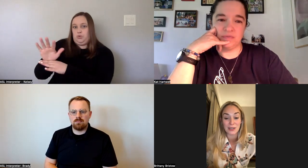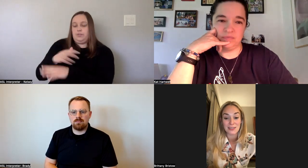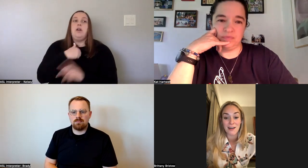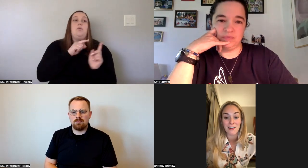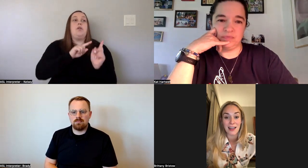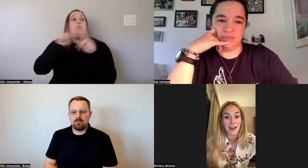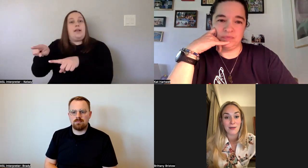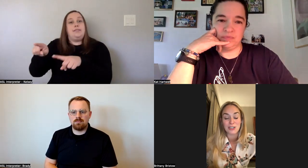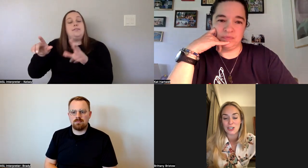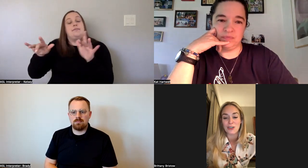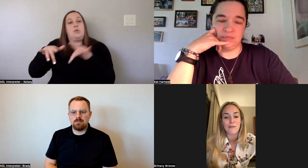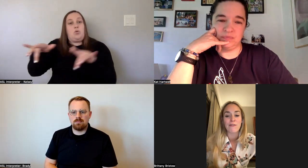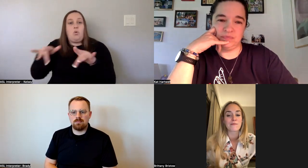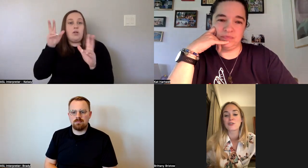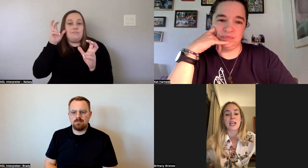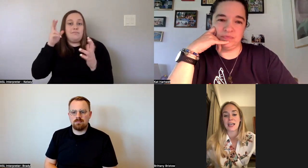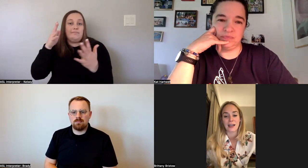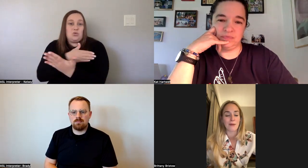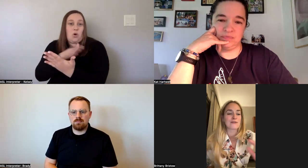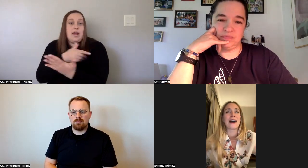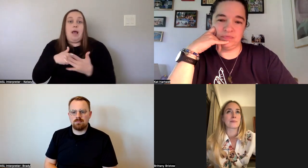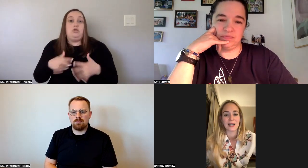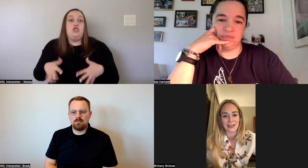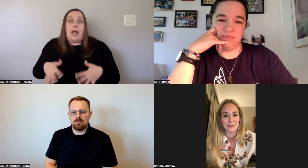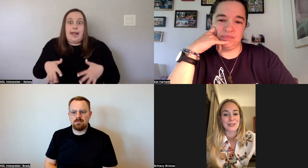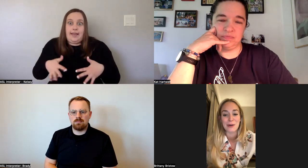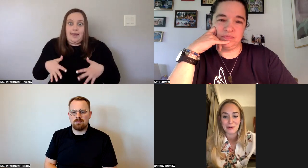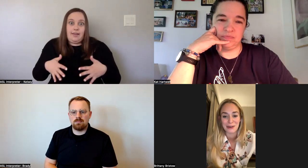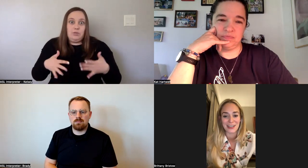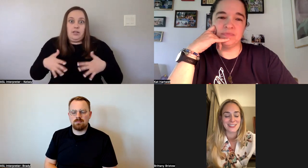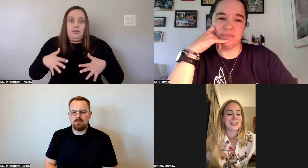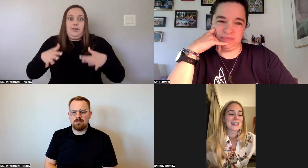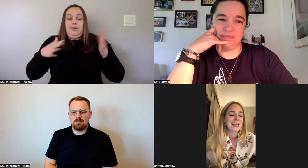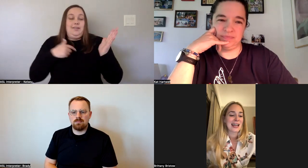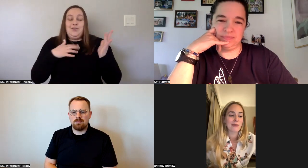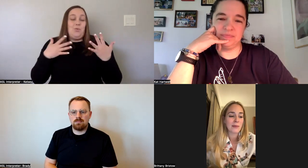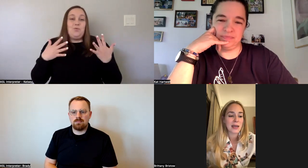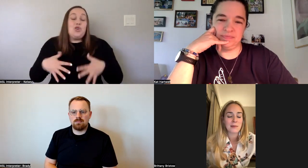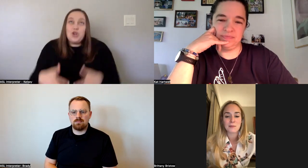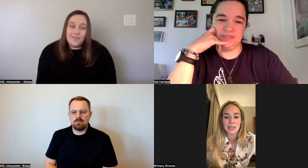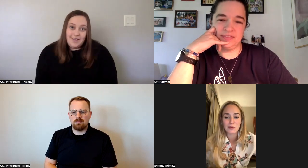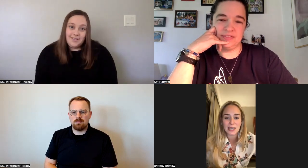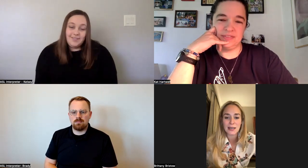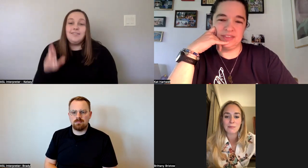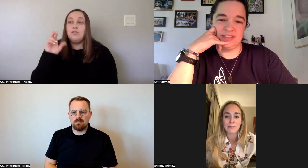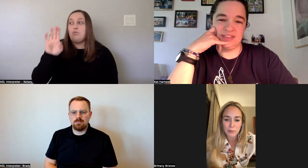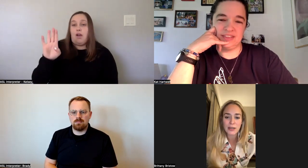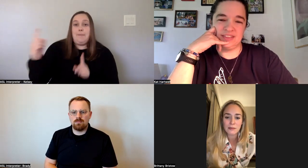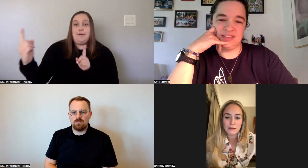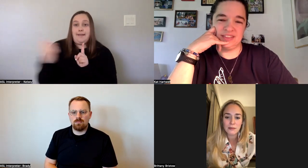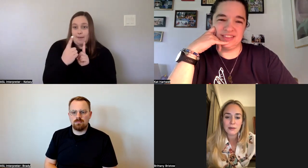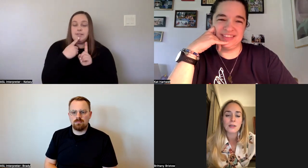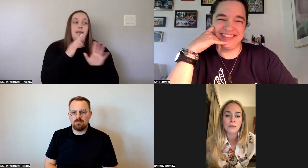we recorded the song, and I was just shaking. I was vibrating. I was so nervous. And Rob came up to me and he was like,